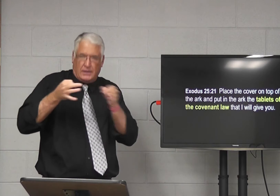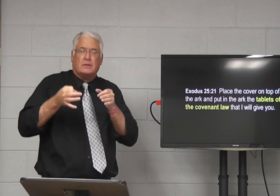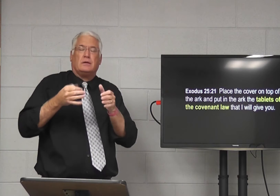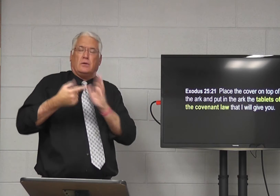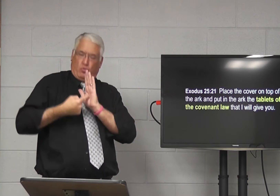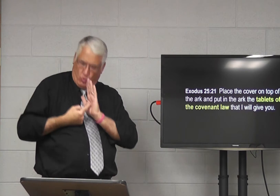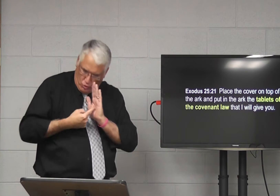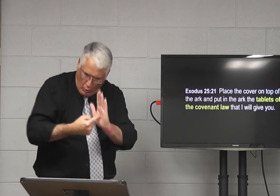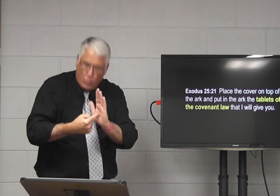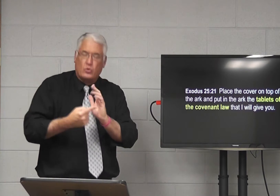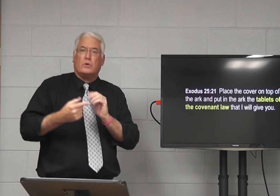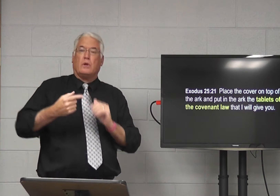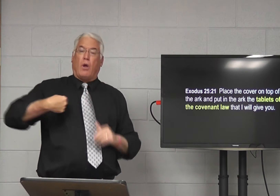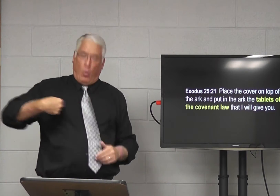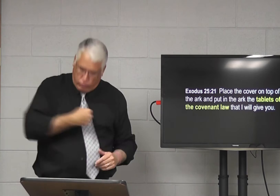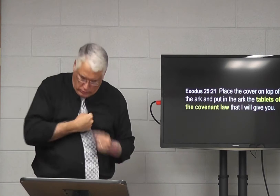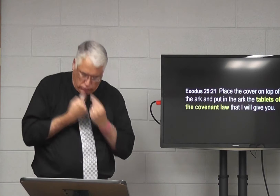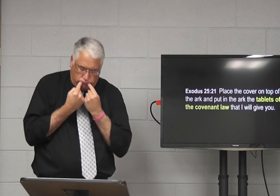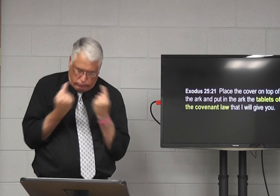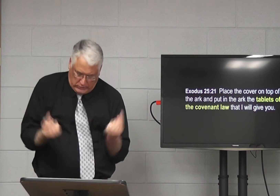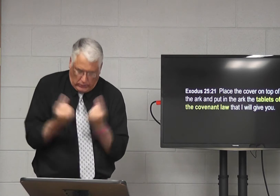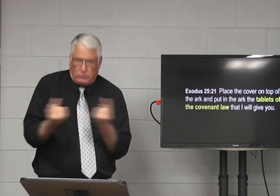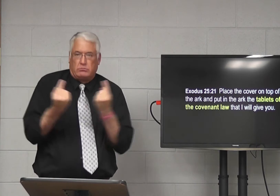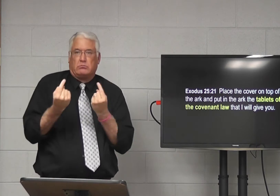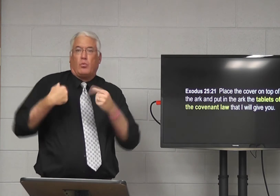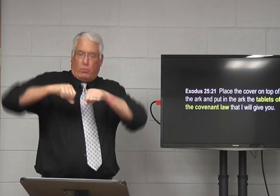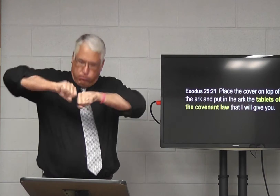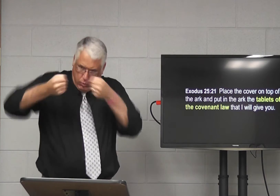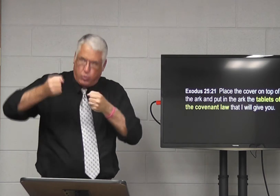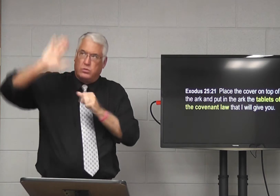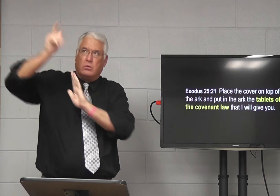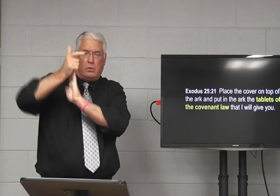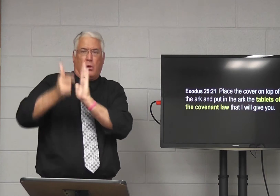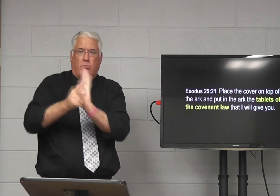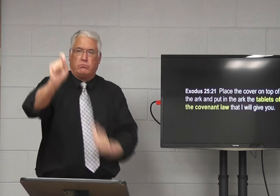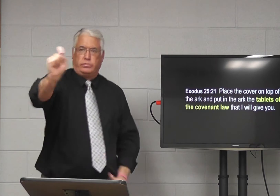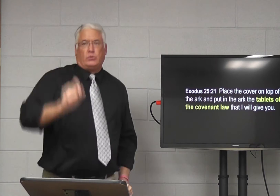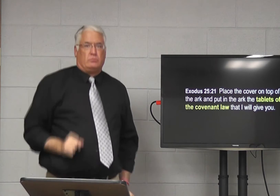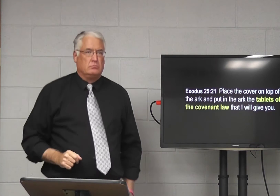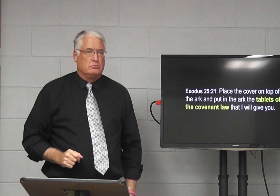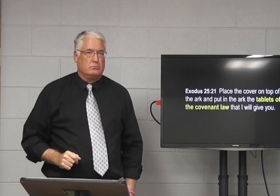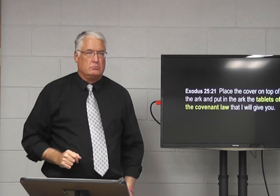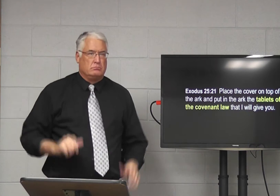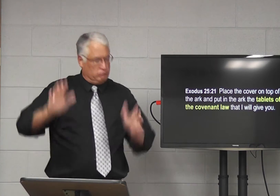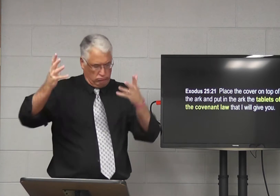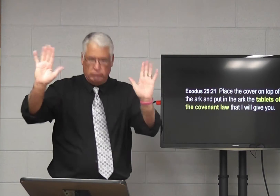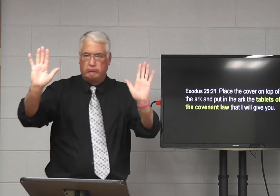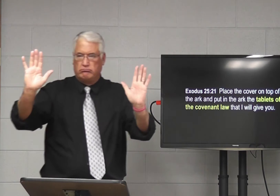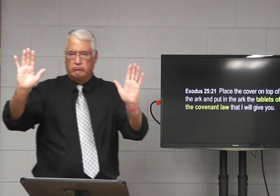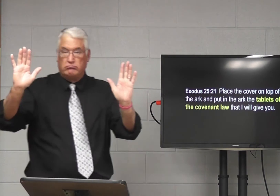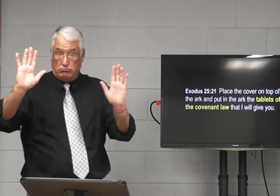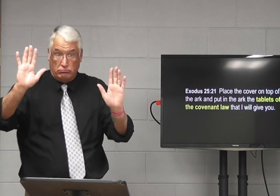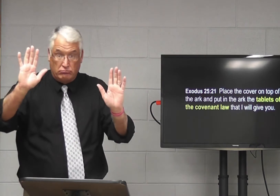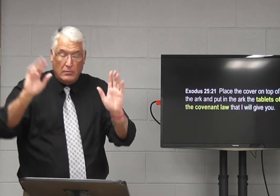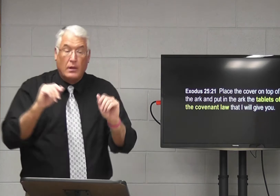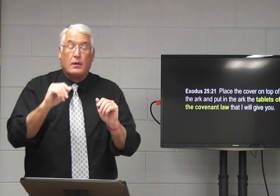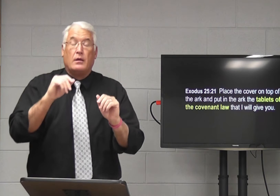So the same thing we explained, this was to symbolize our sins and that we had broken his law, period. That's what that